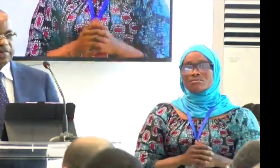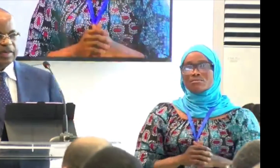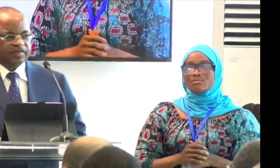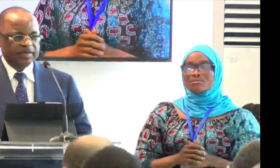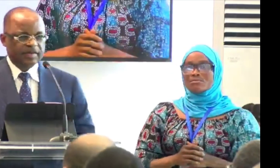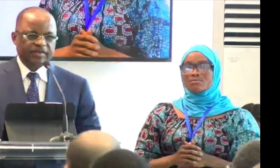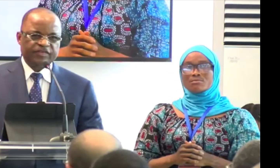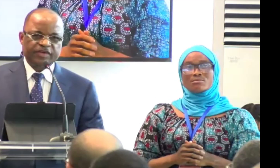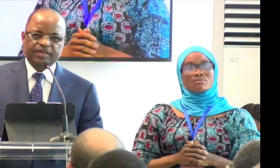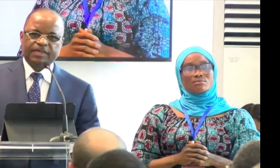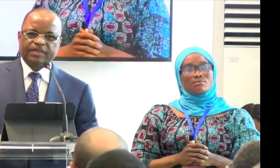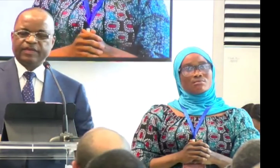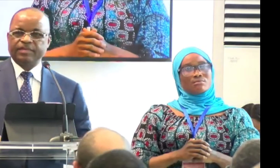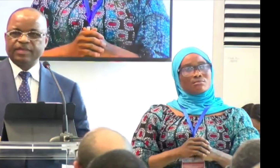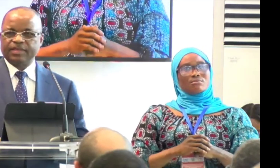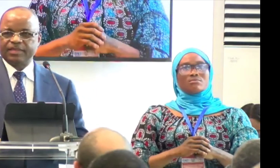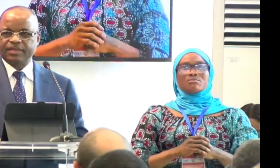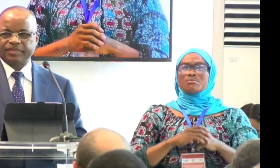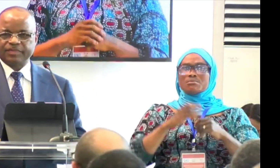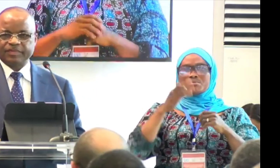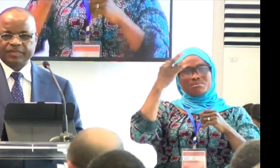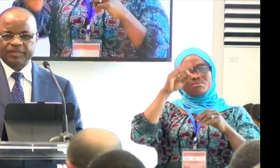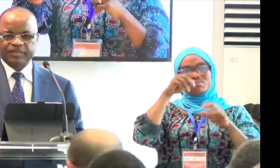The President of the General Assembly